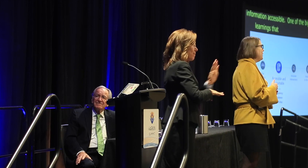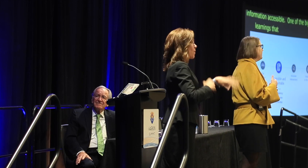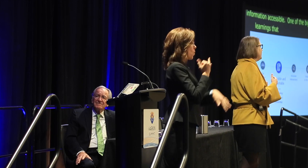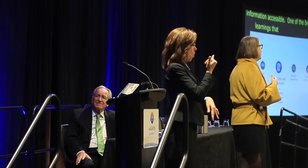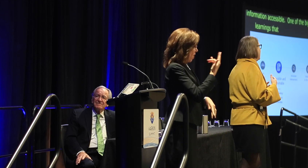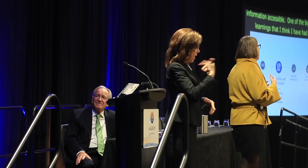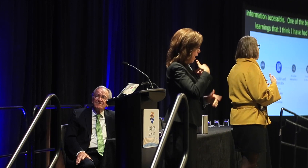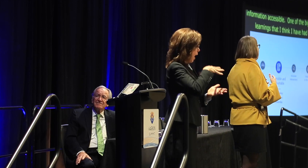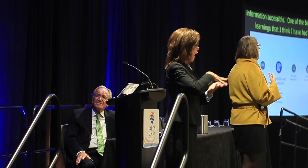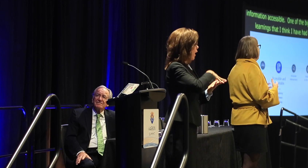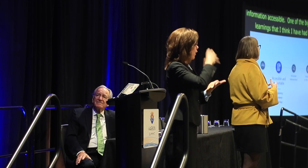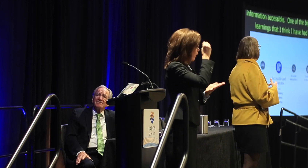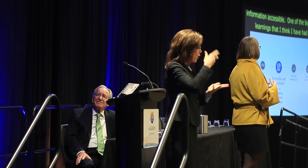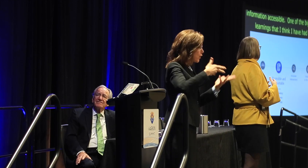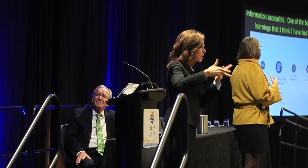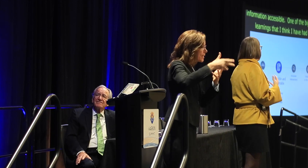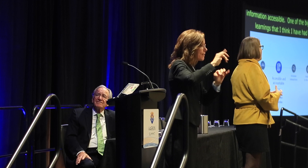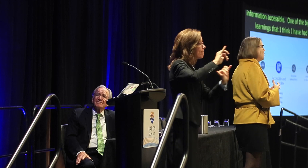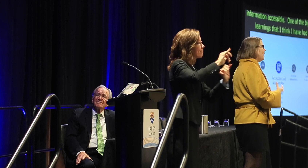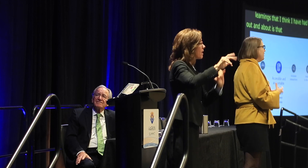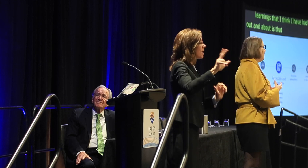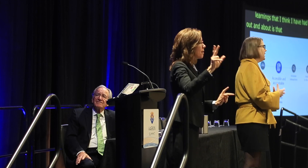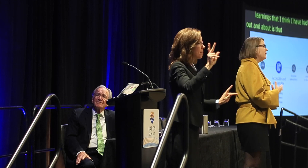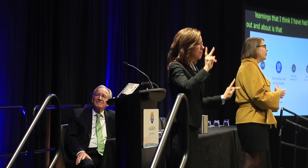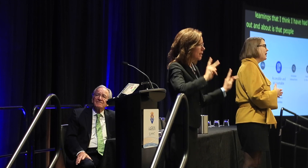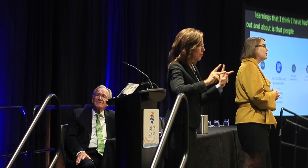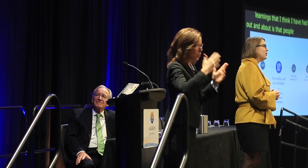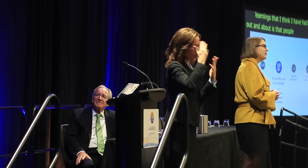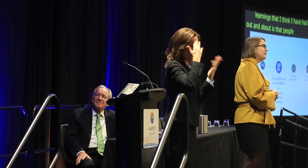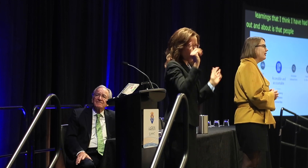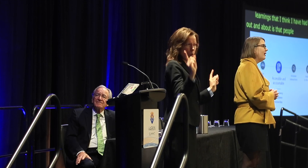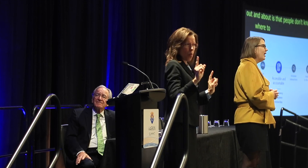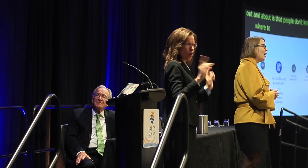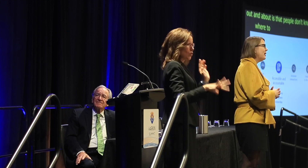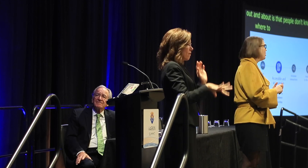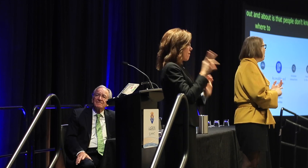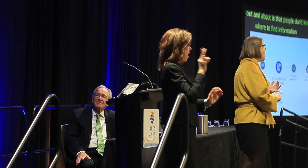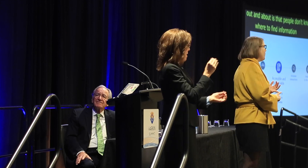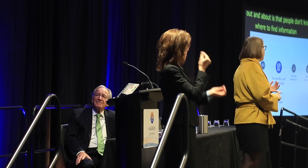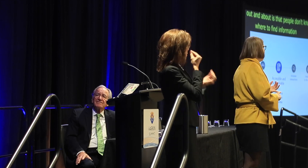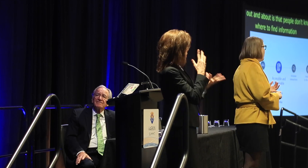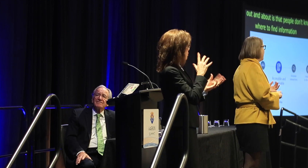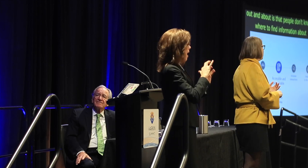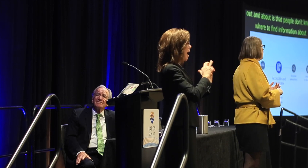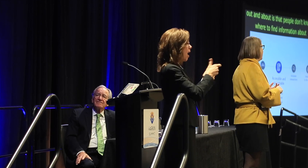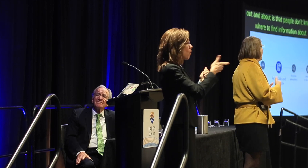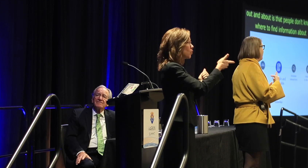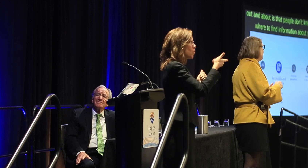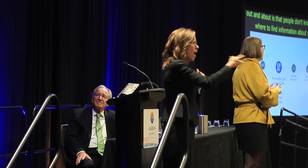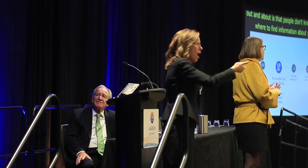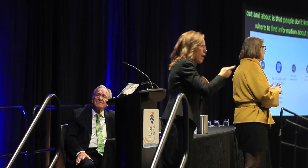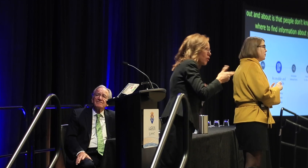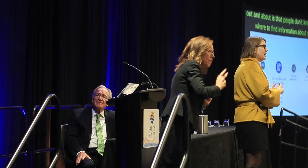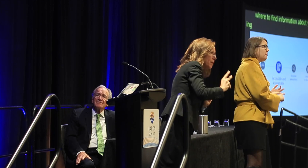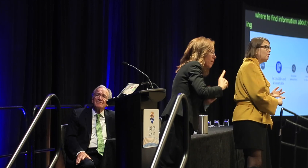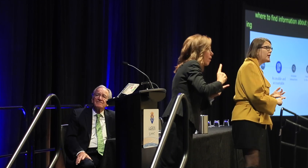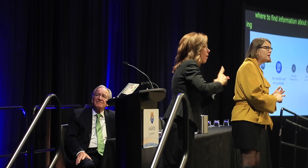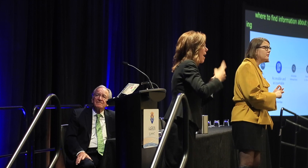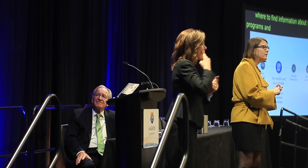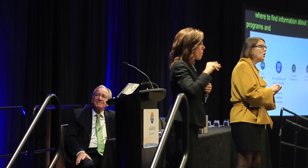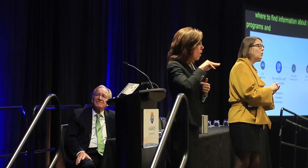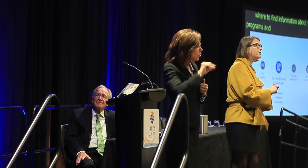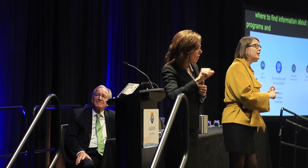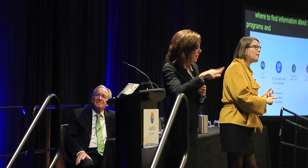out and about is that people don't know where to find information about your hiring programs, and for Microsoft about